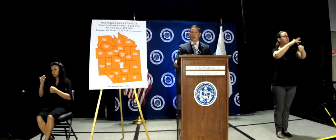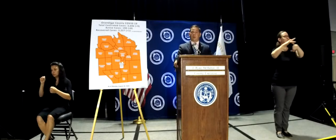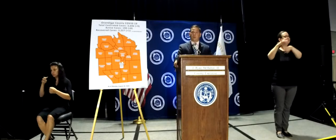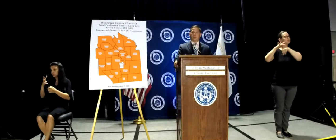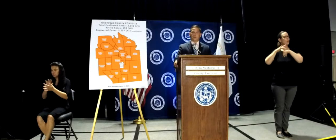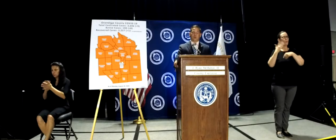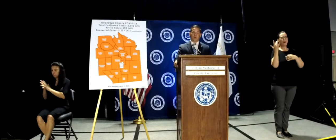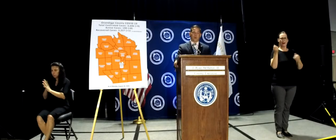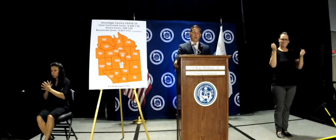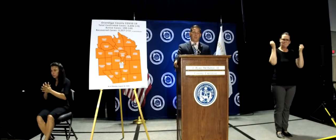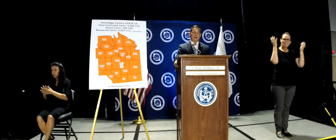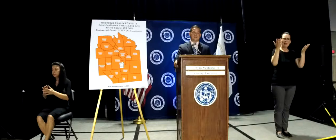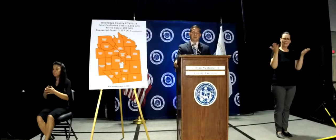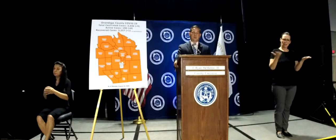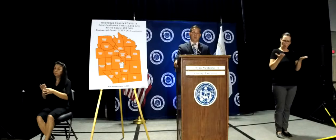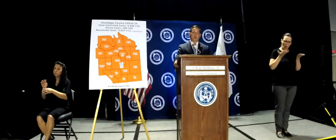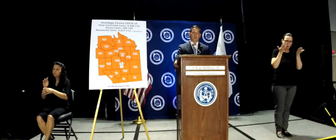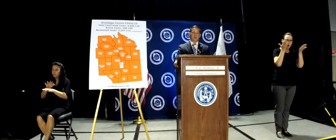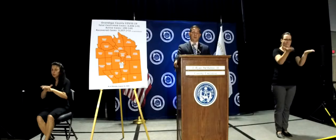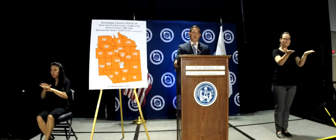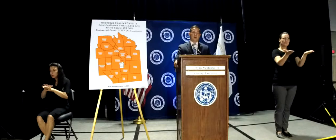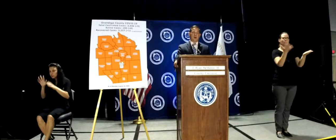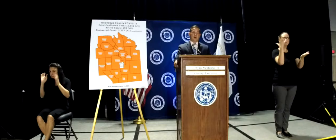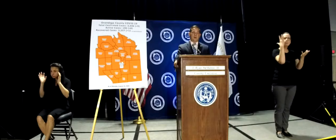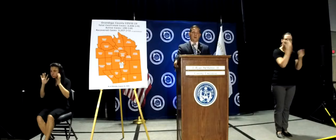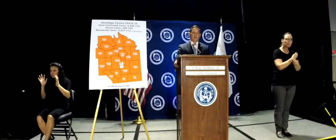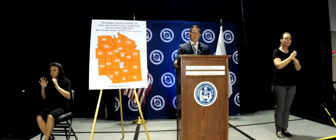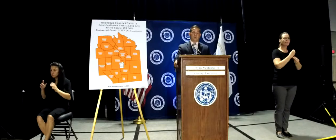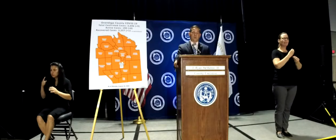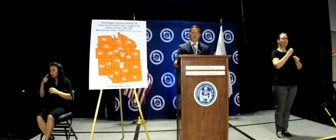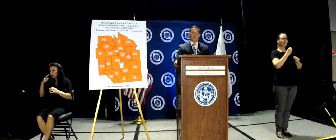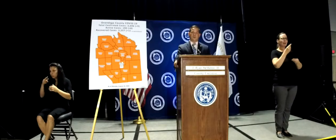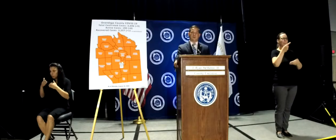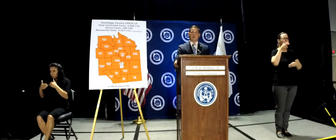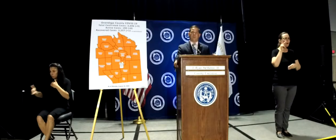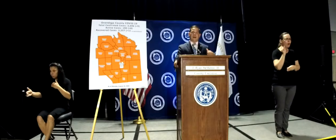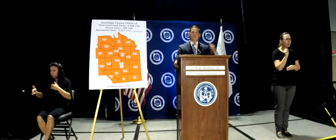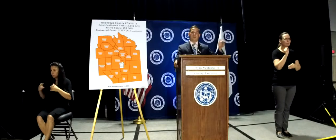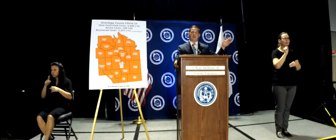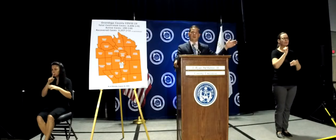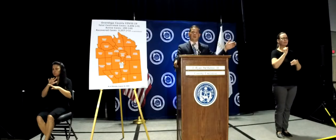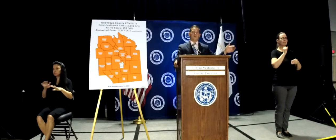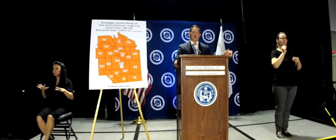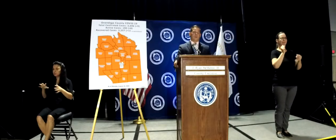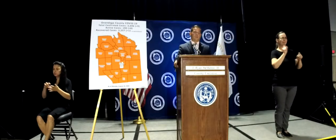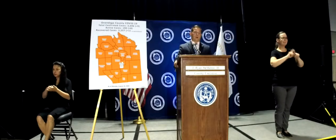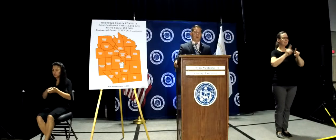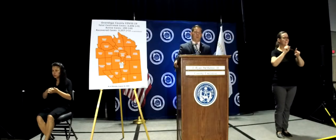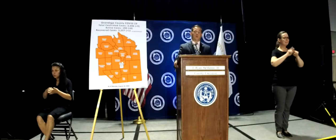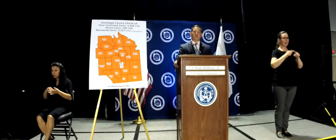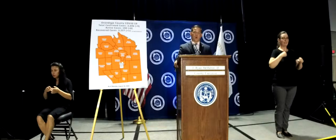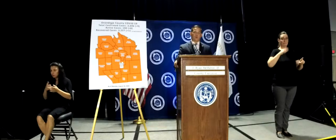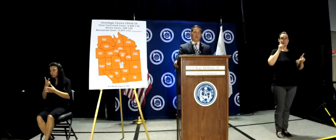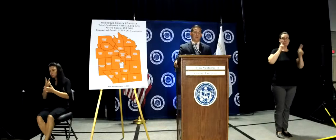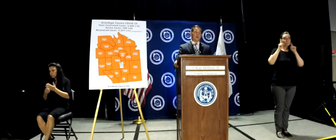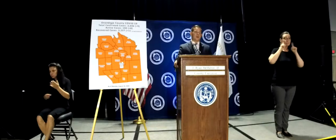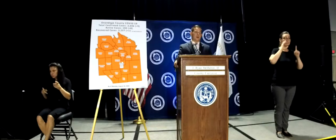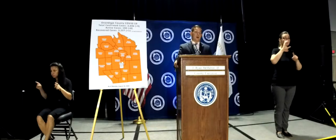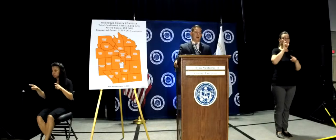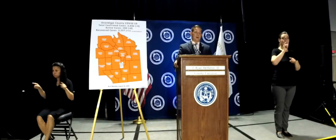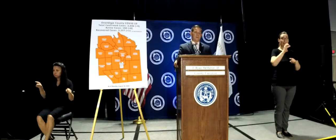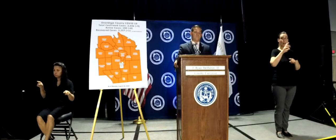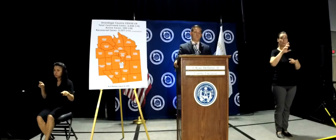said we're probably the third best community in the Northeast that will benefit from post-COVID